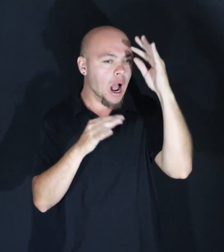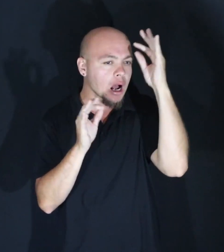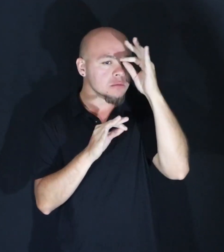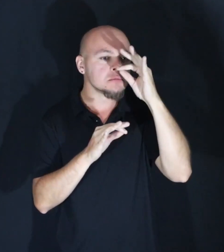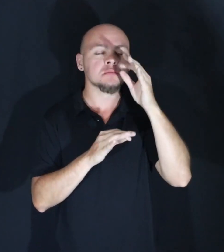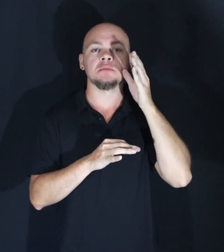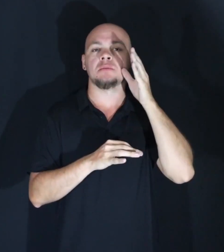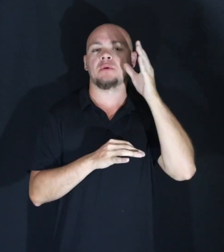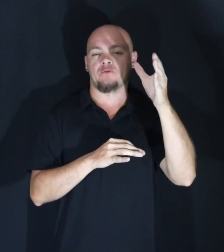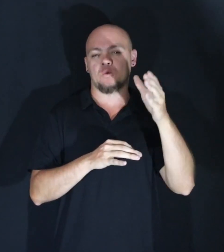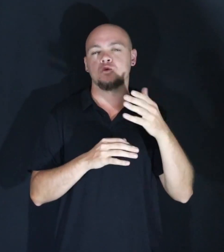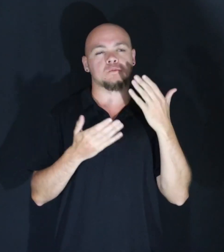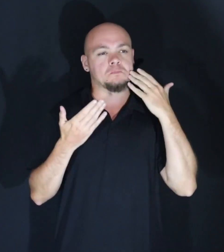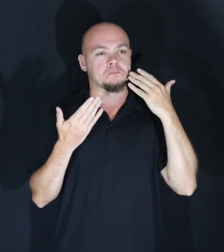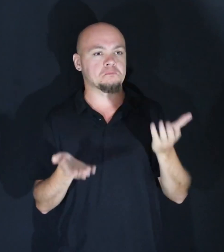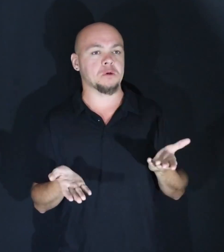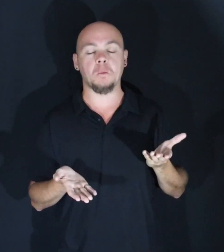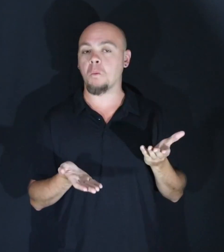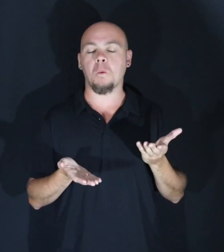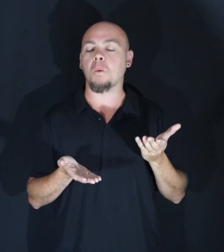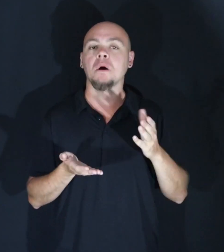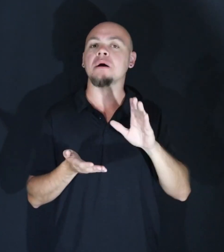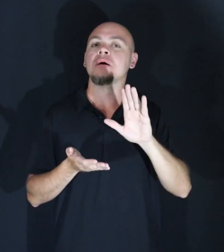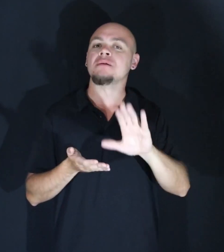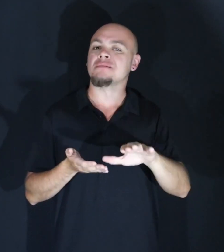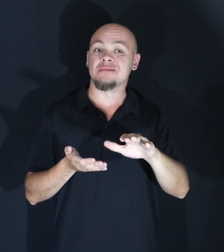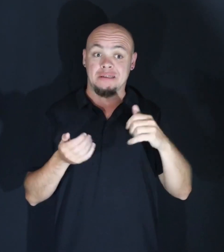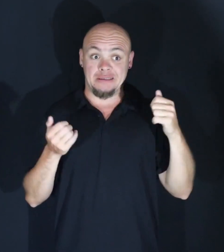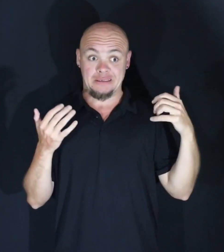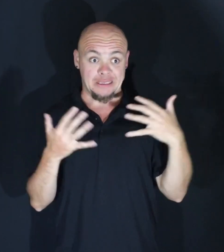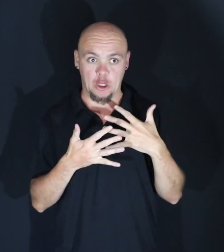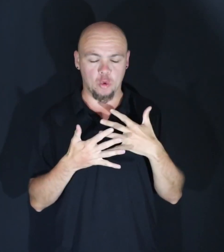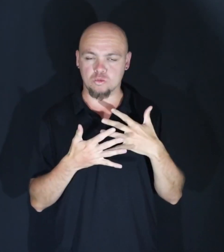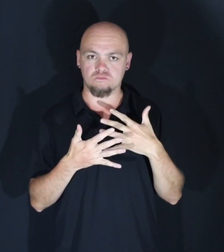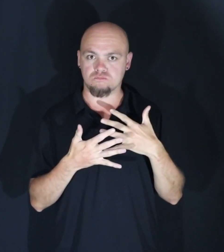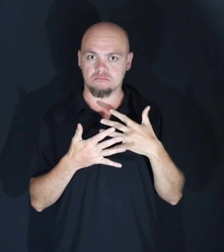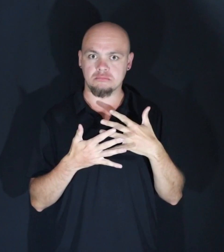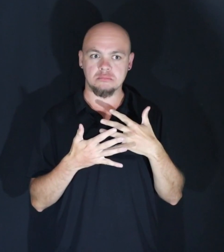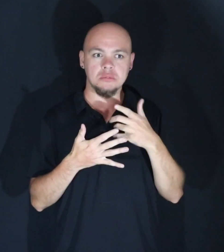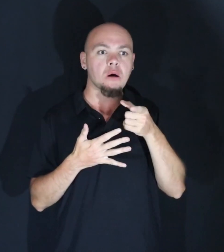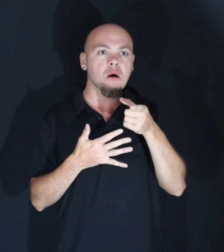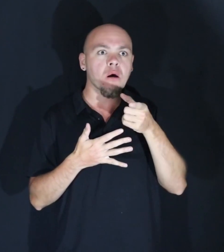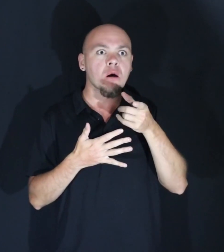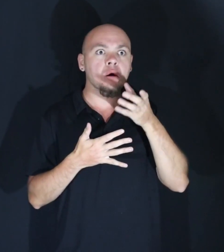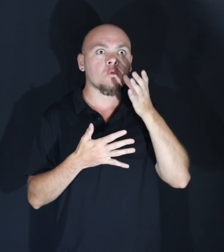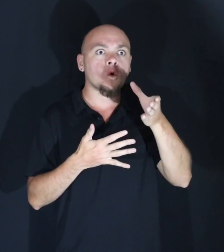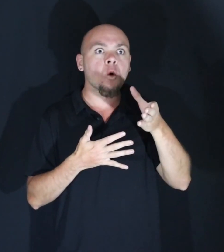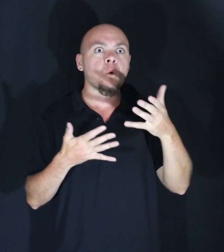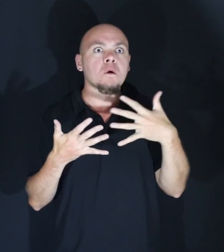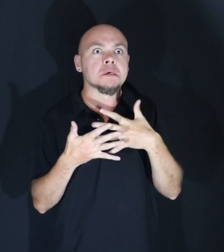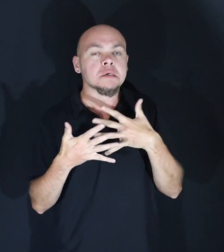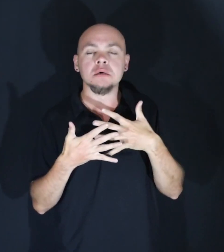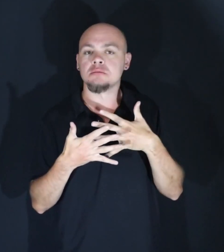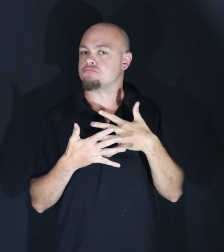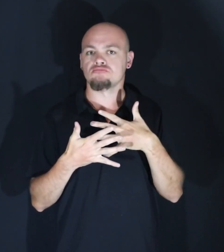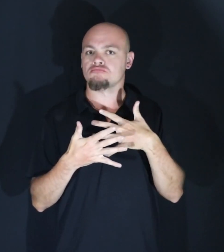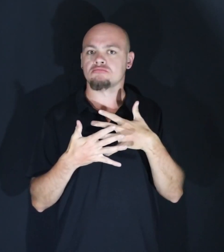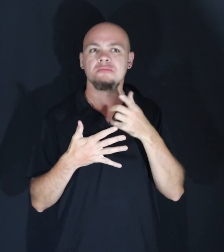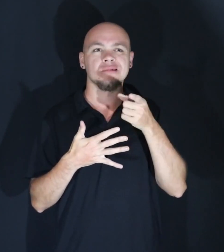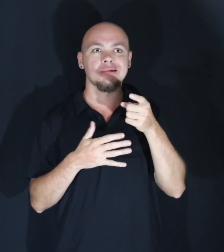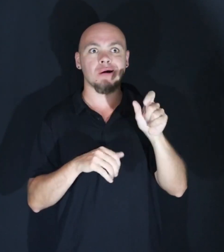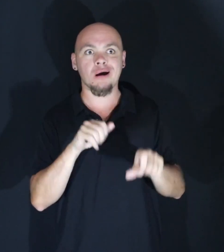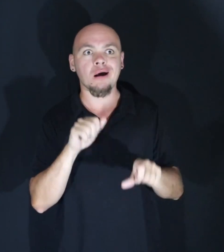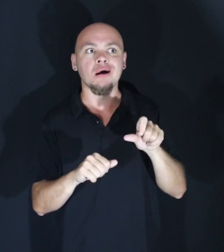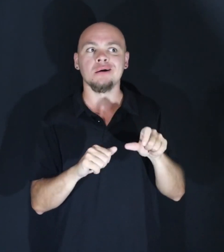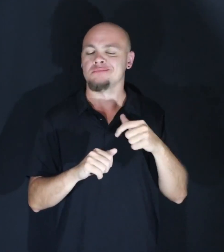future. And instead of being scared of it and of what it held, I became comfortable with the